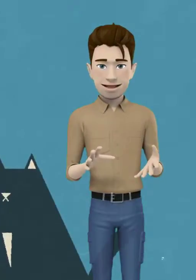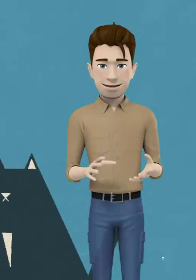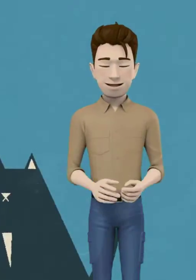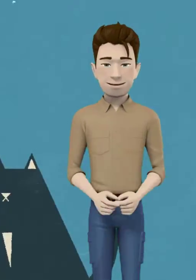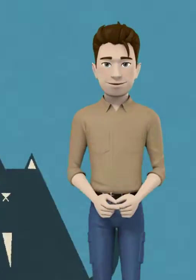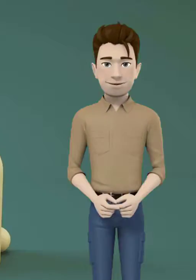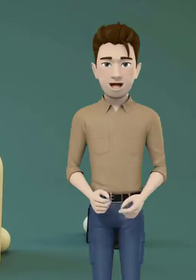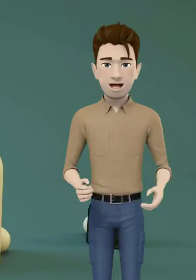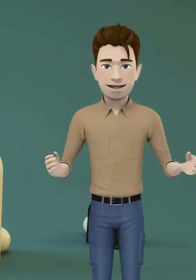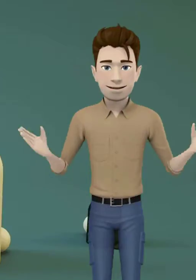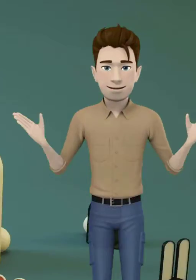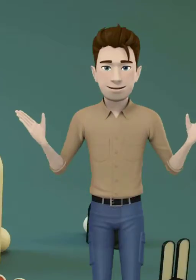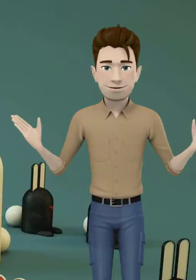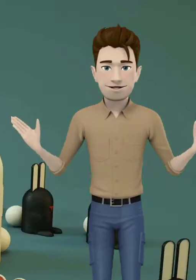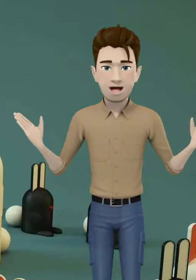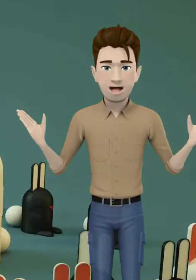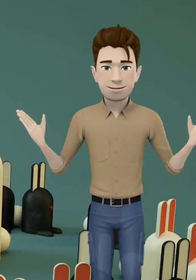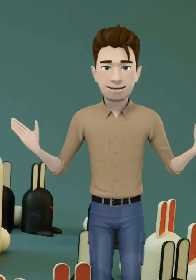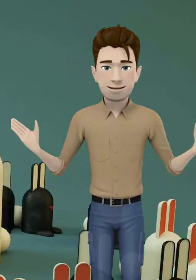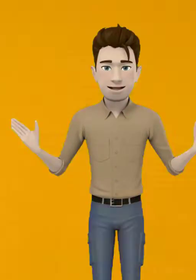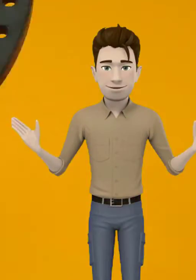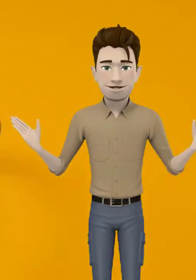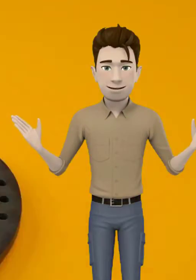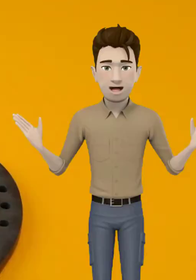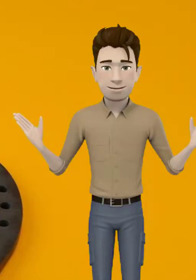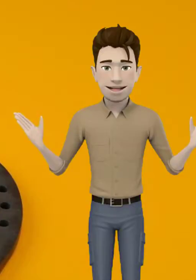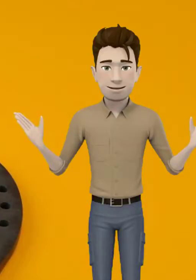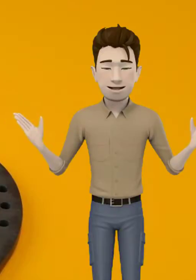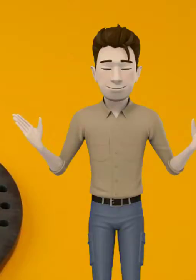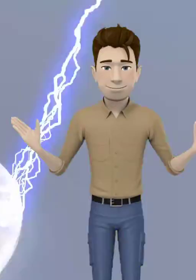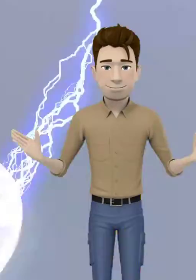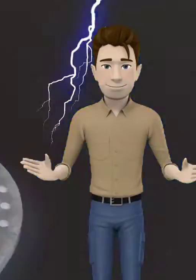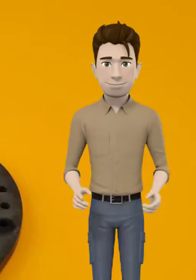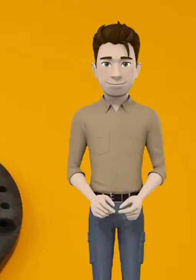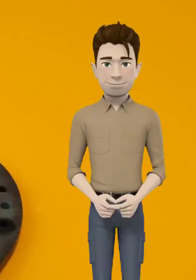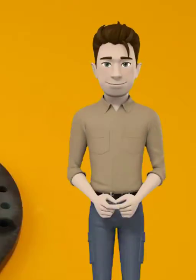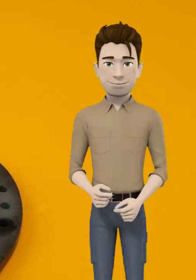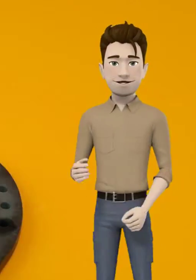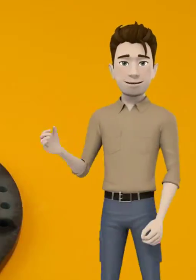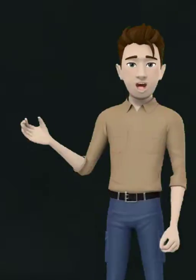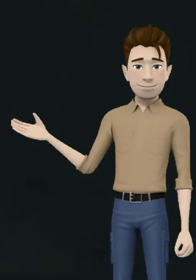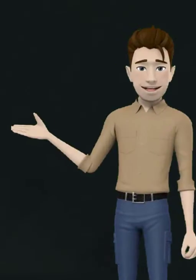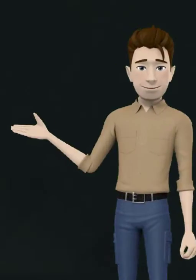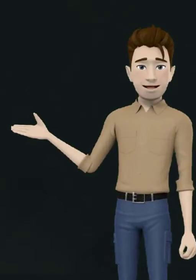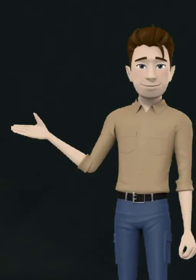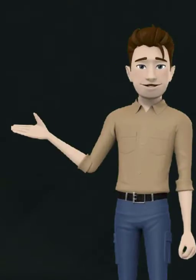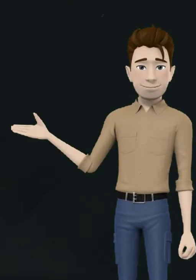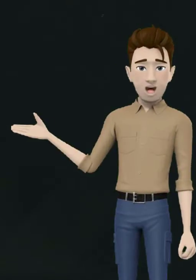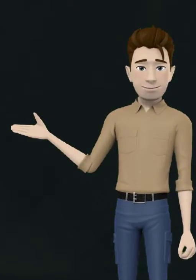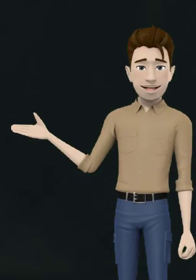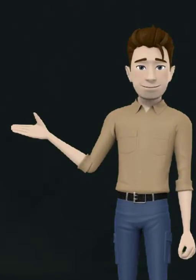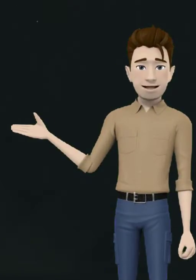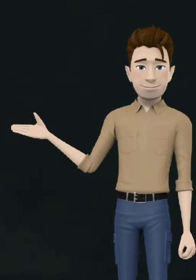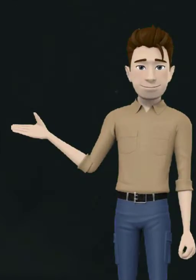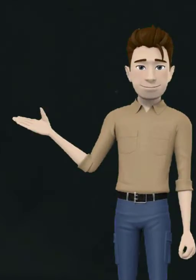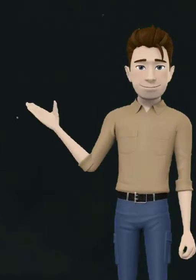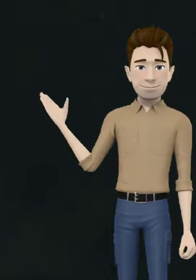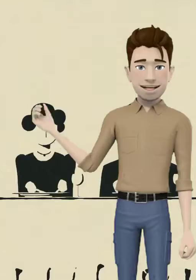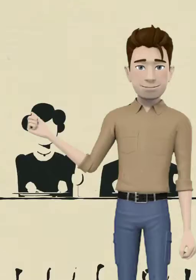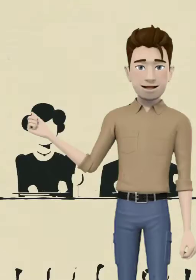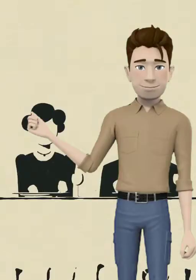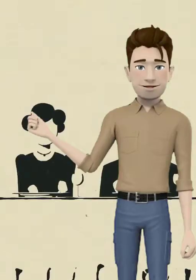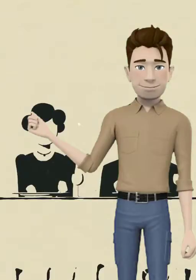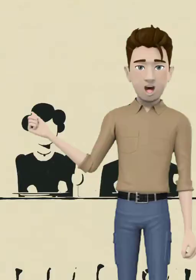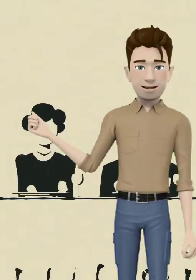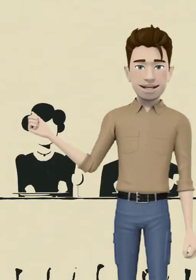is faulty, his passions get the better of him. He is prey to superstition and irrational fear. He's shy whenever he has to meet new people.